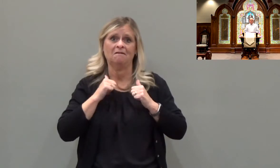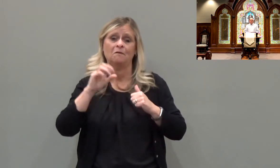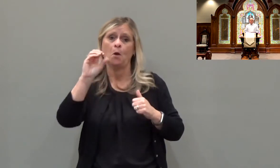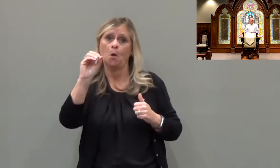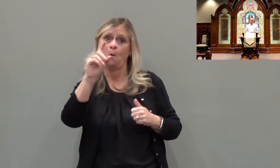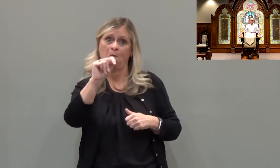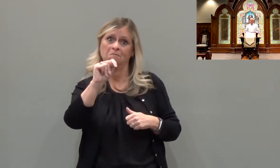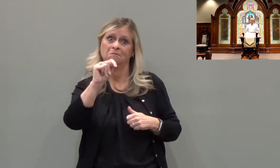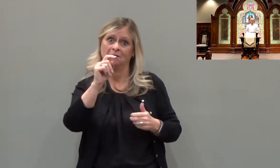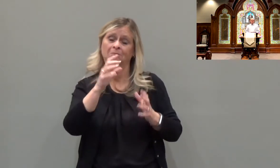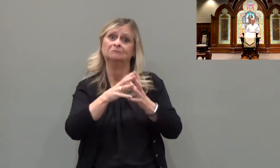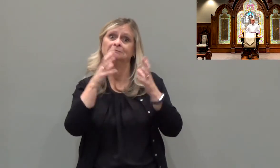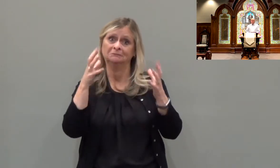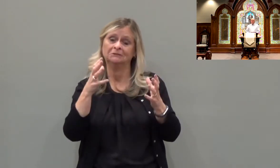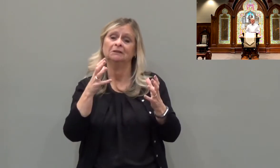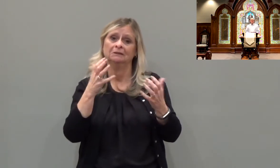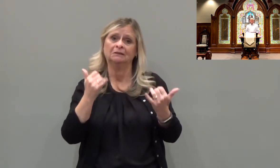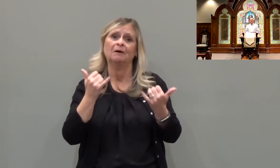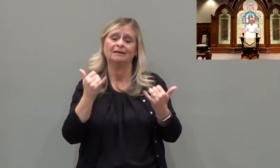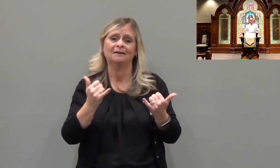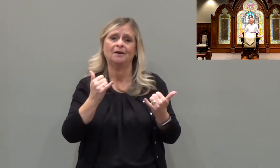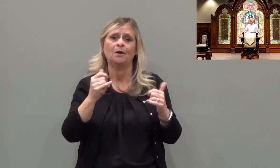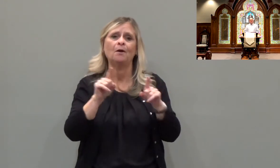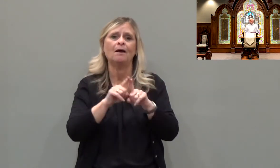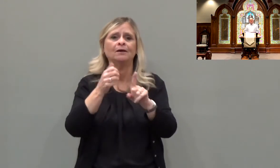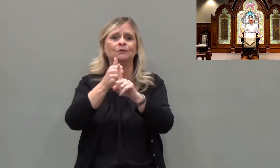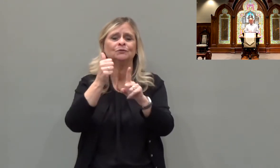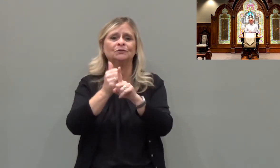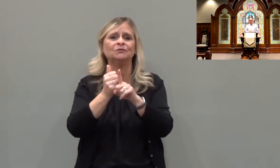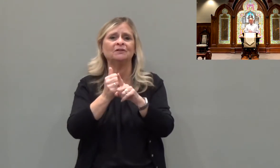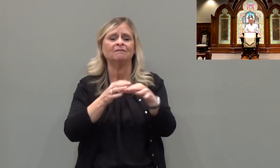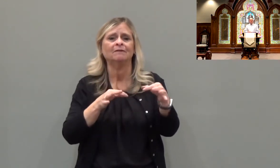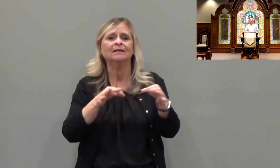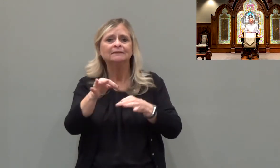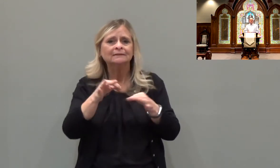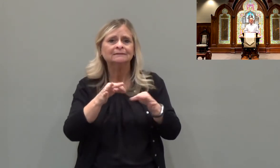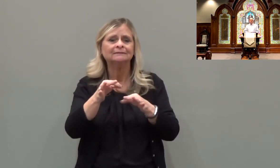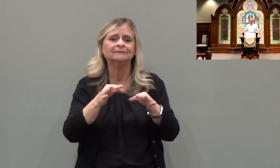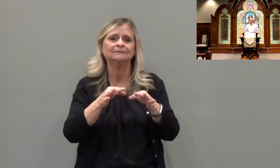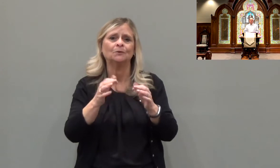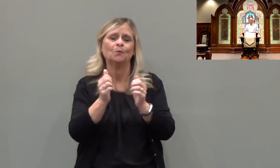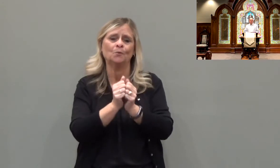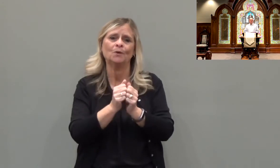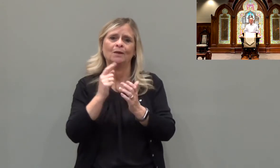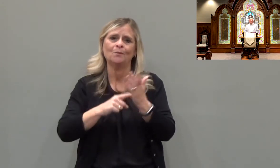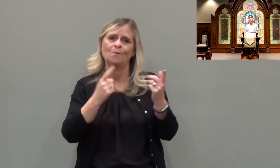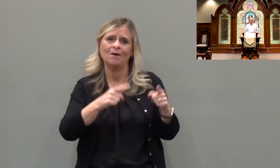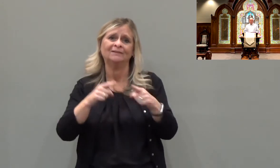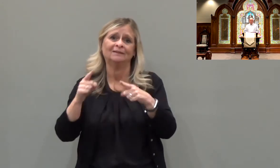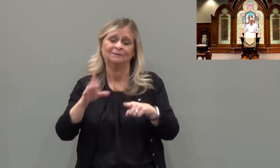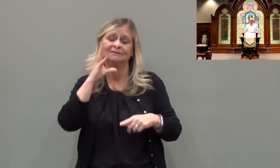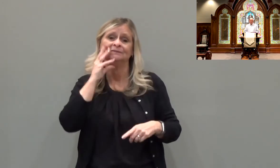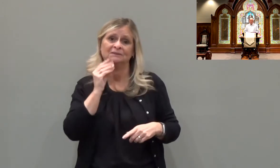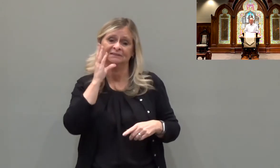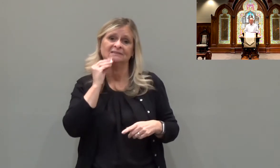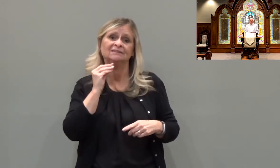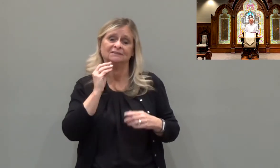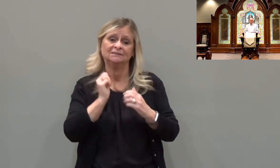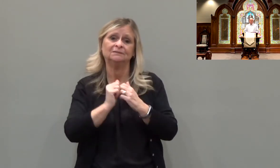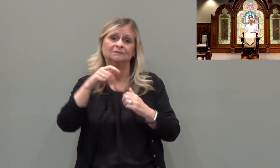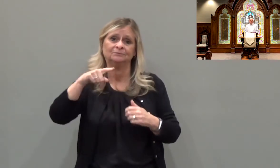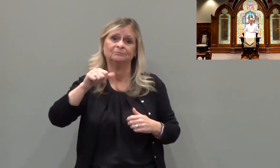now as you find yourself dealing with the repercussions of what we're currently going through.